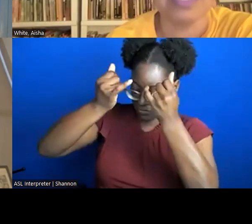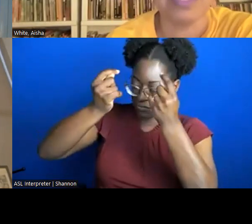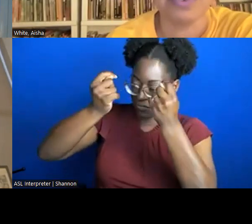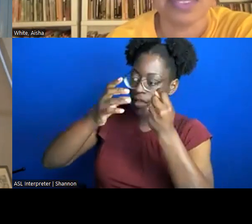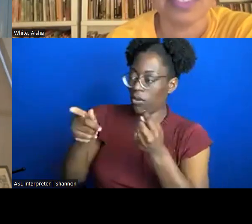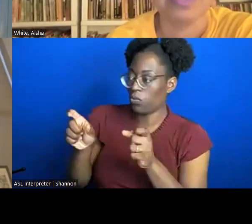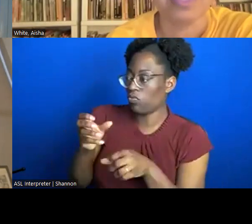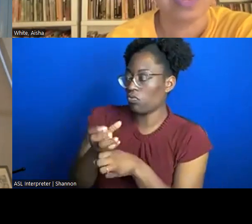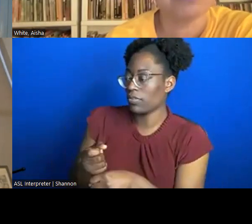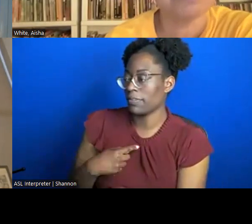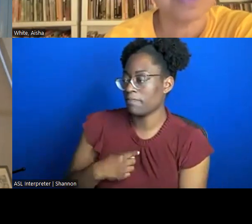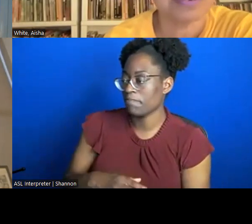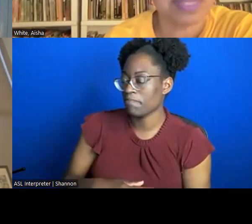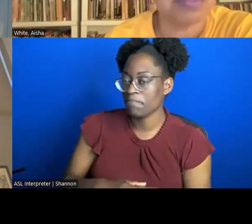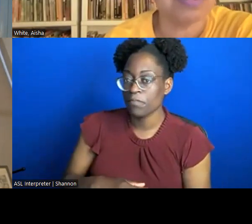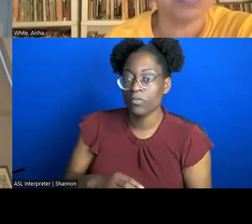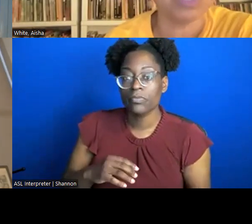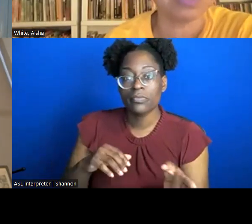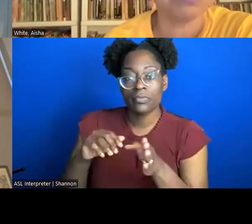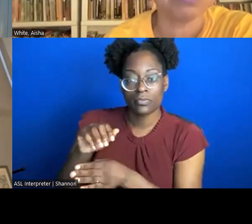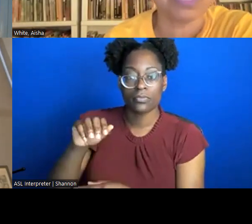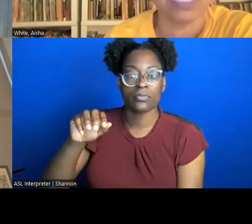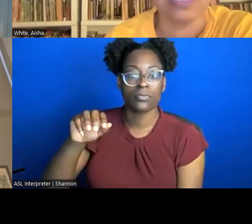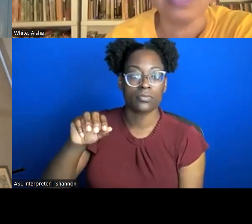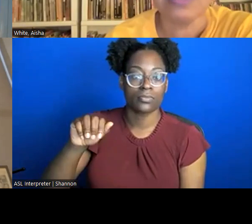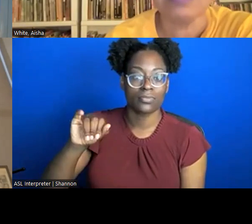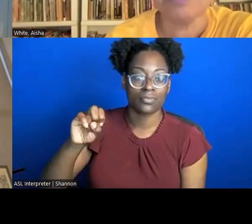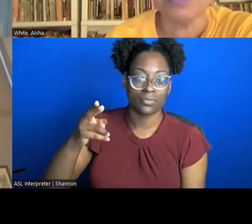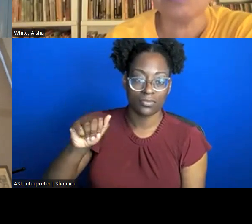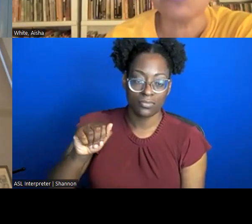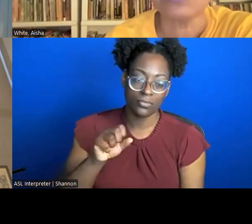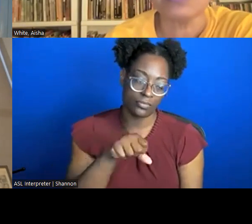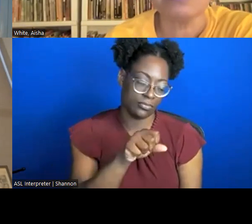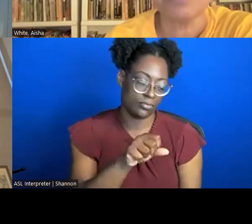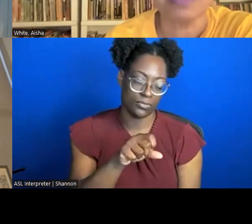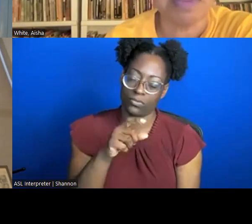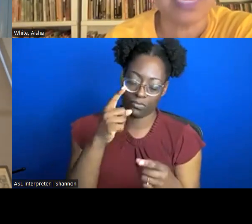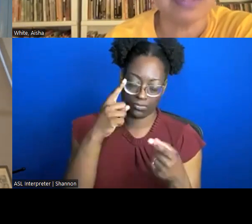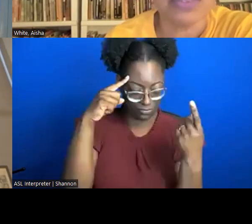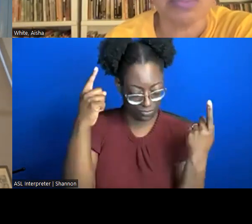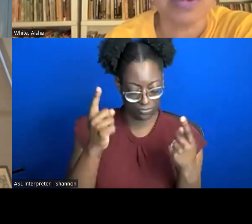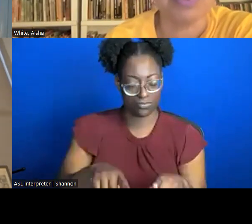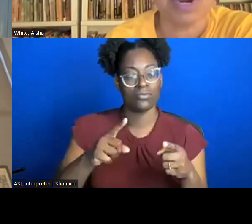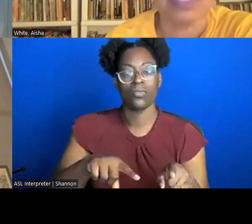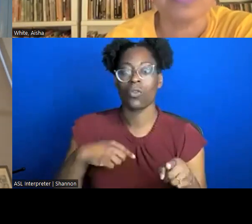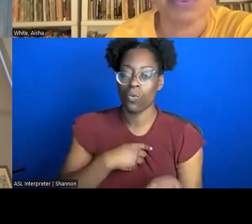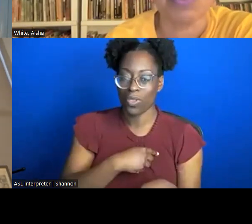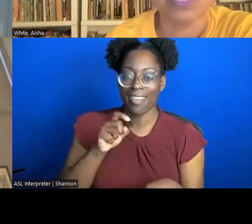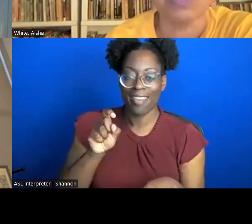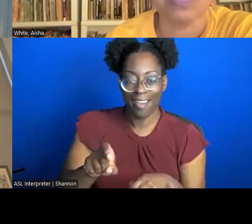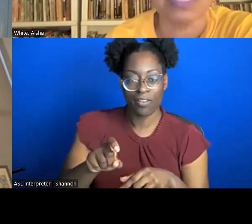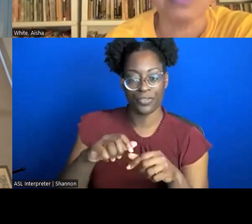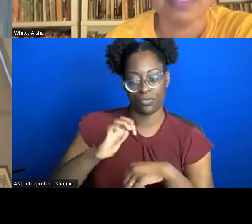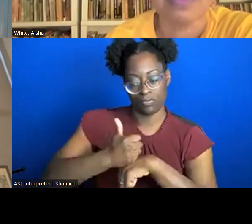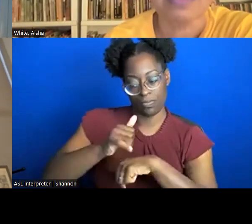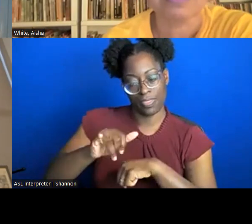with educators and with parents in what Kara was saying, and being positioned to make demands or make requests for what they